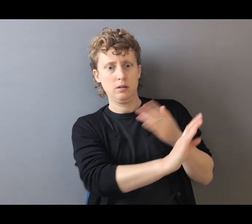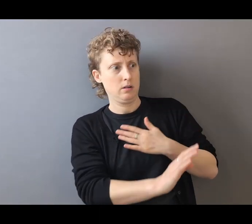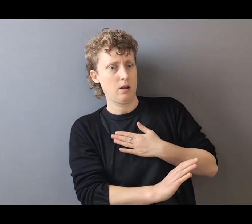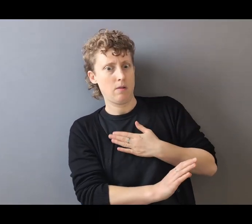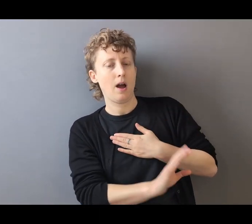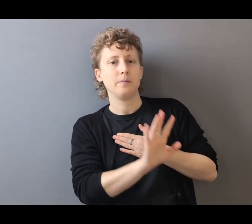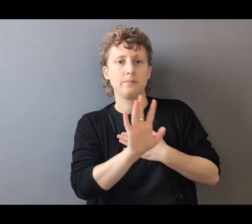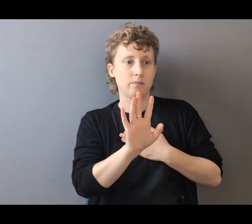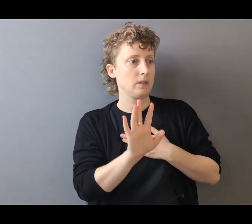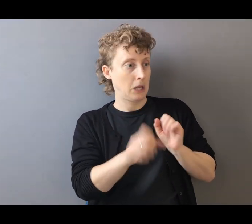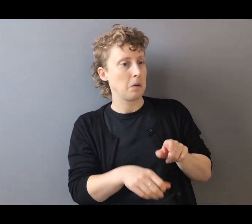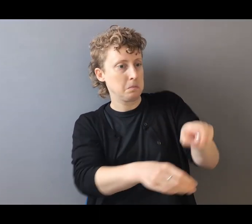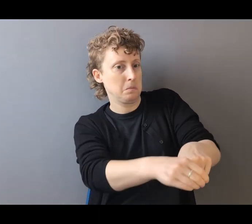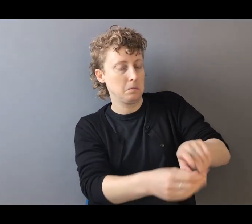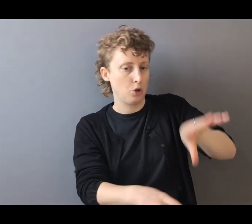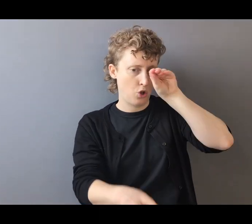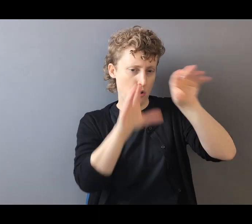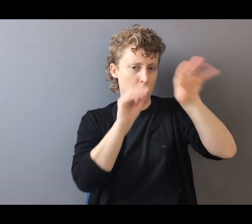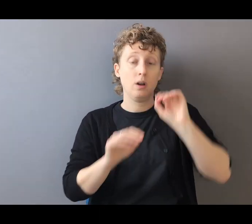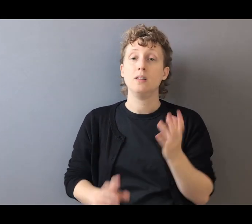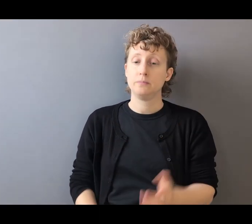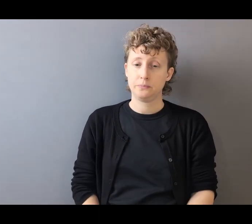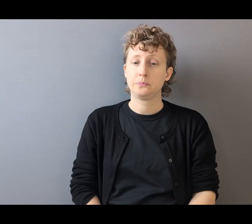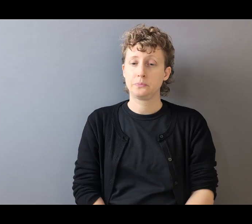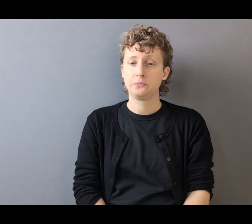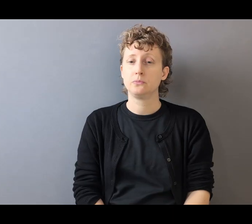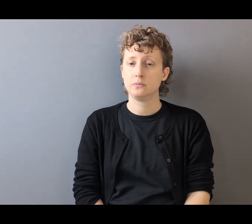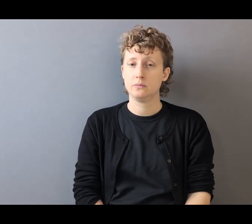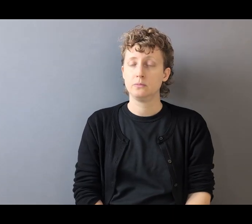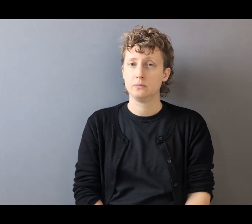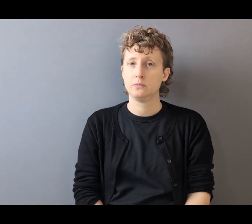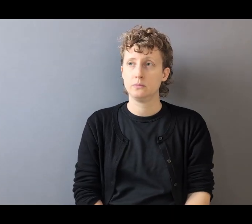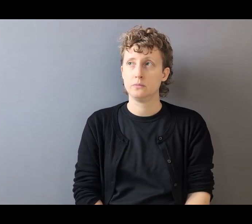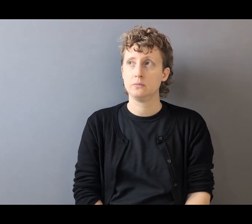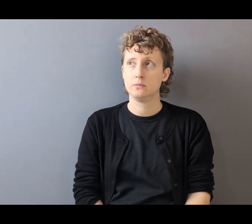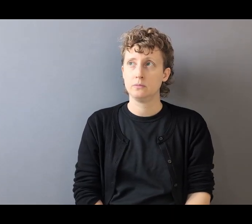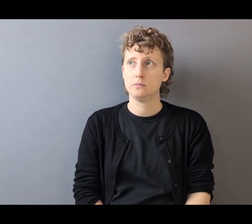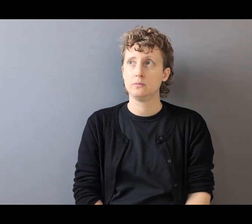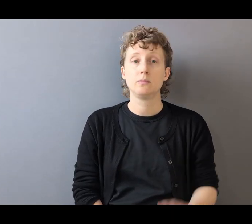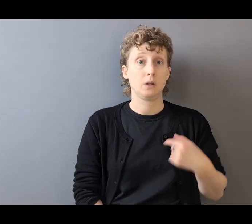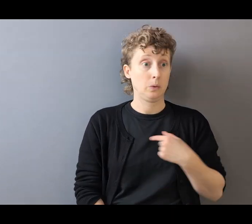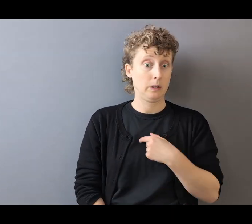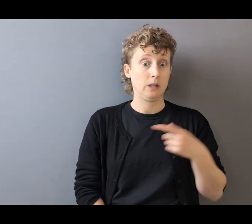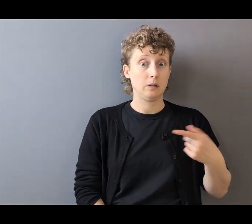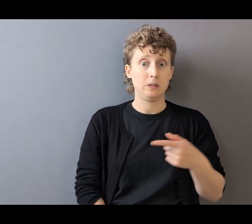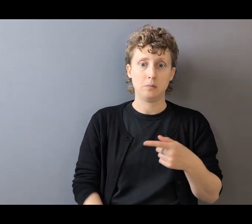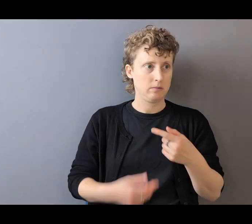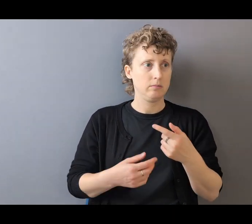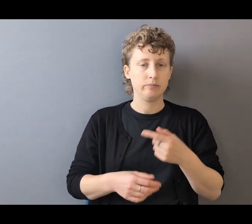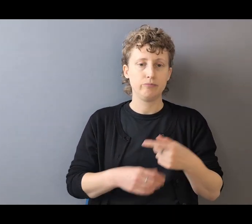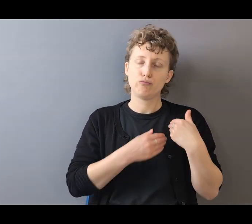as accessibility expert, we ask, okay, you need to do this, but the person actually don't know what it needs to be